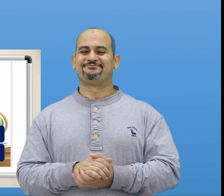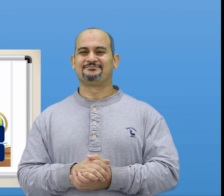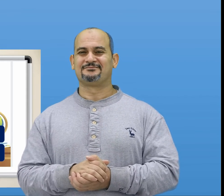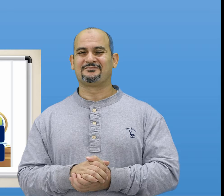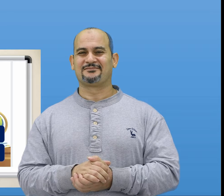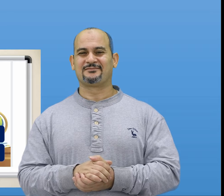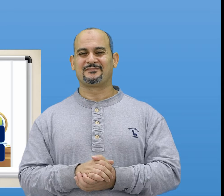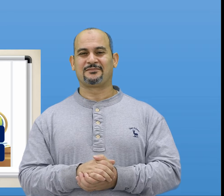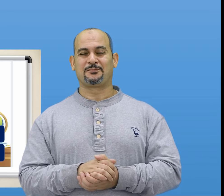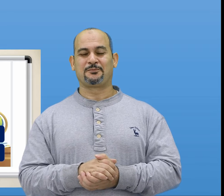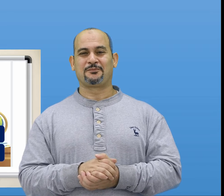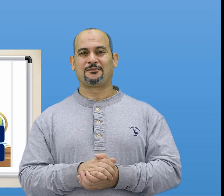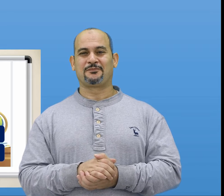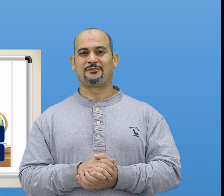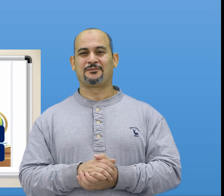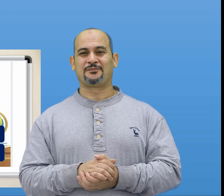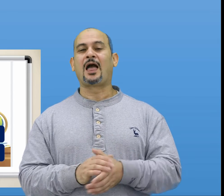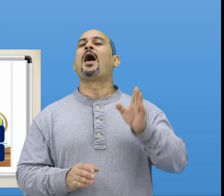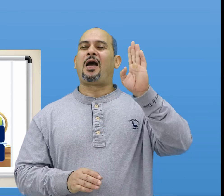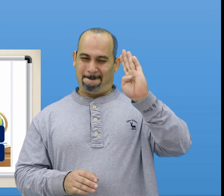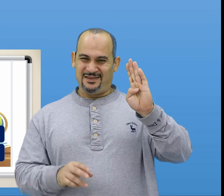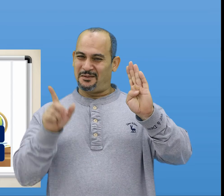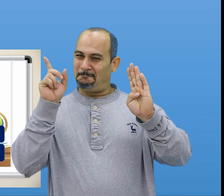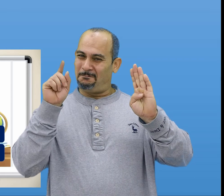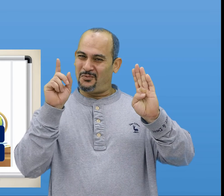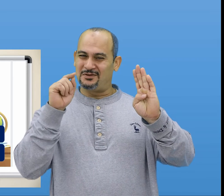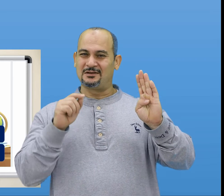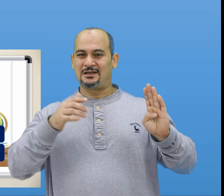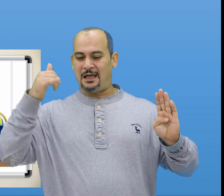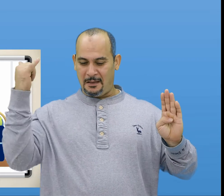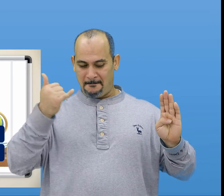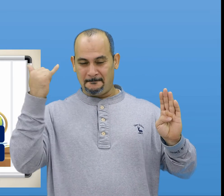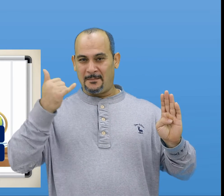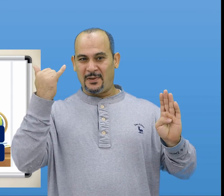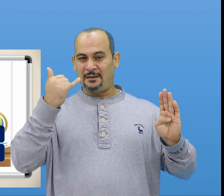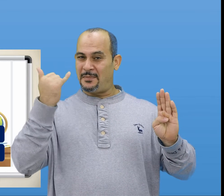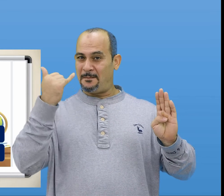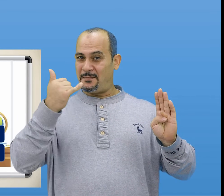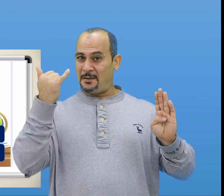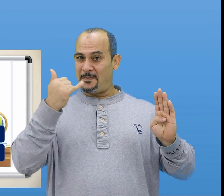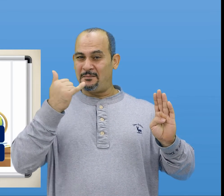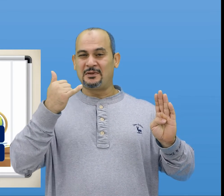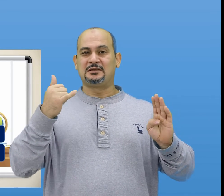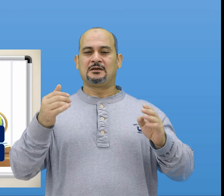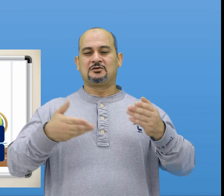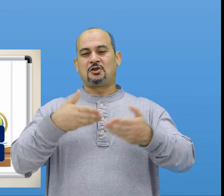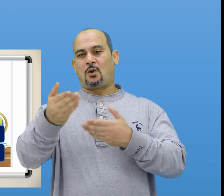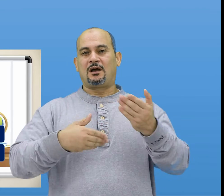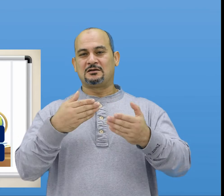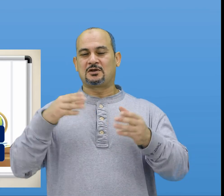or the handle to work. For example, wind up your watch every day. You wind up your watch, or you can wind up your